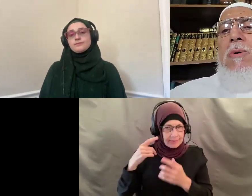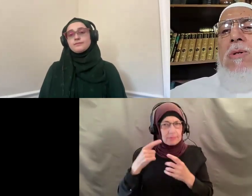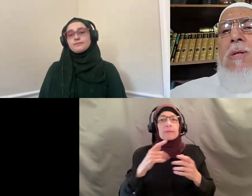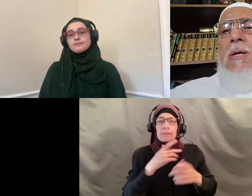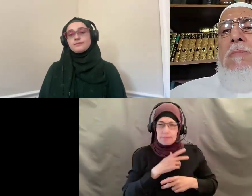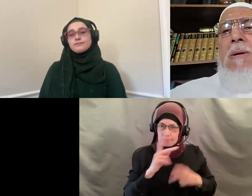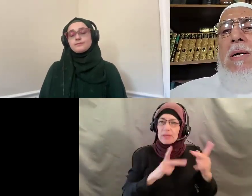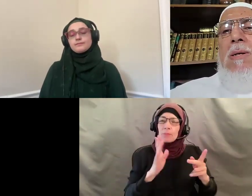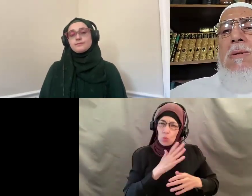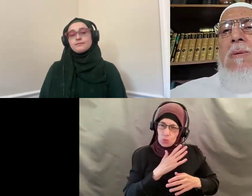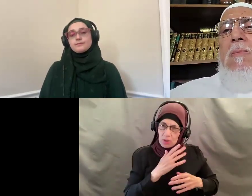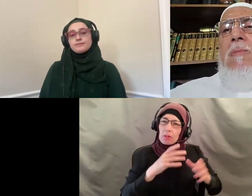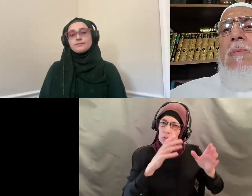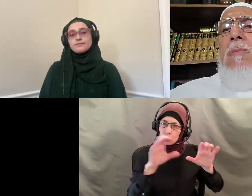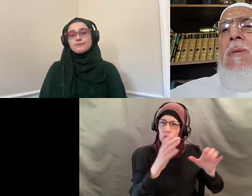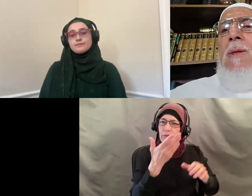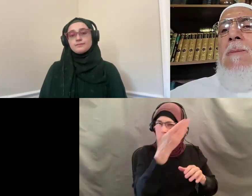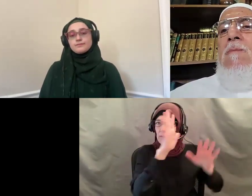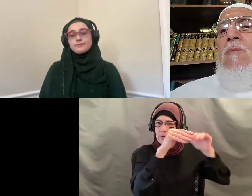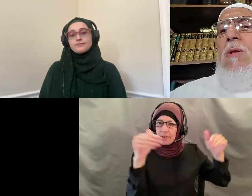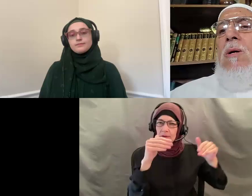enjoy the most in paradise.